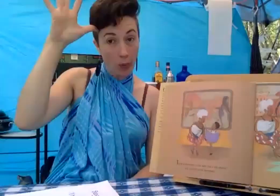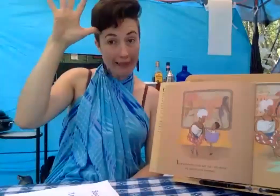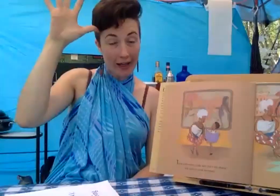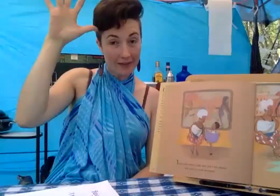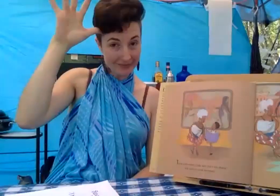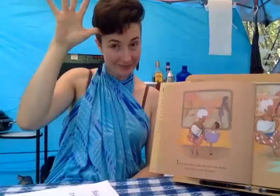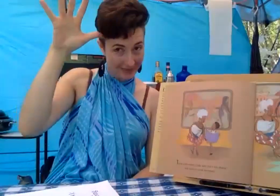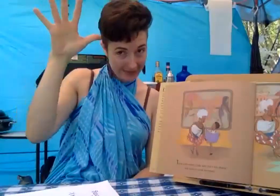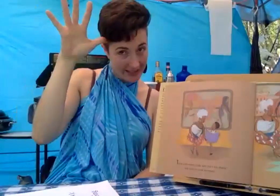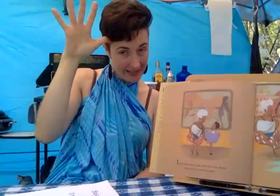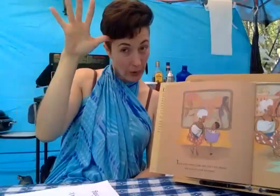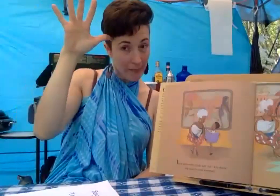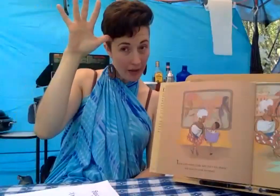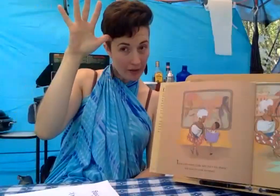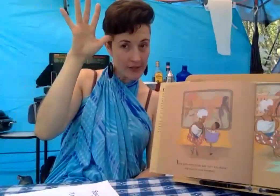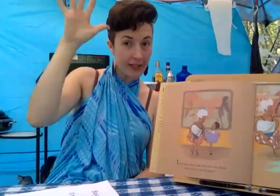abuela. It's grandma.